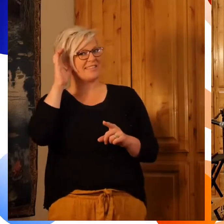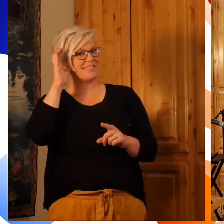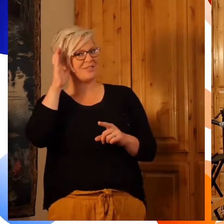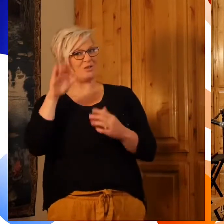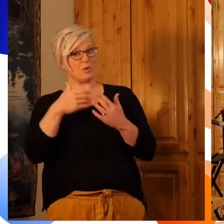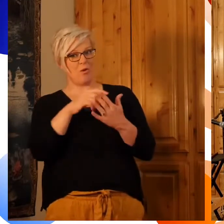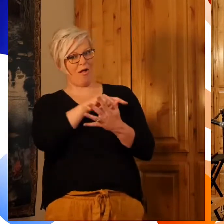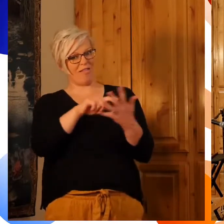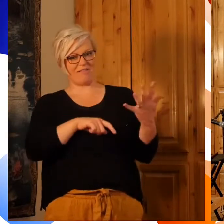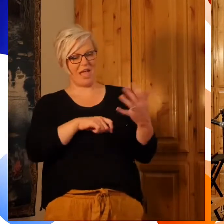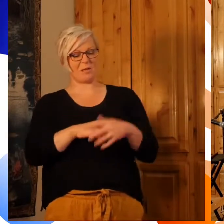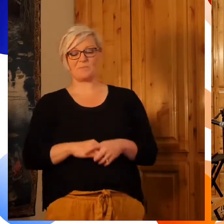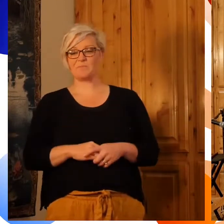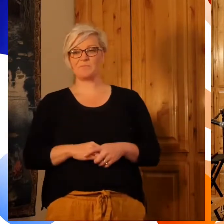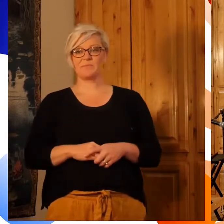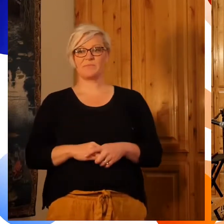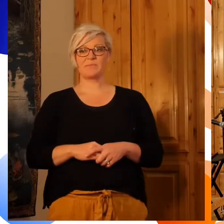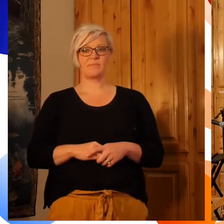Celtic, let's see,